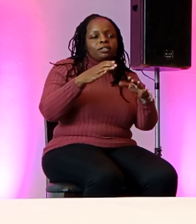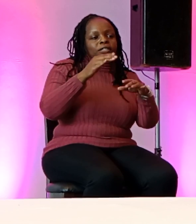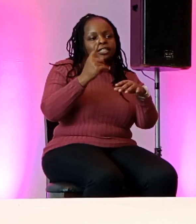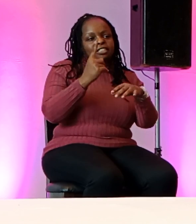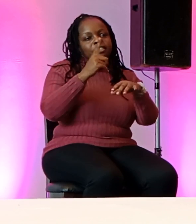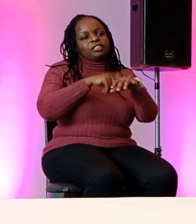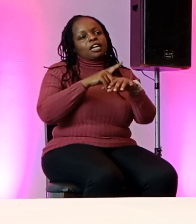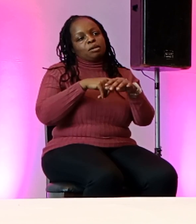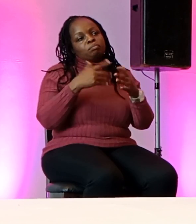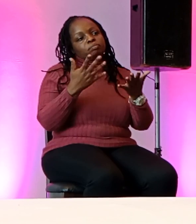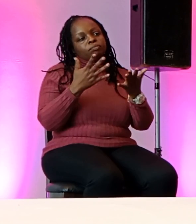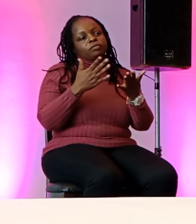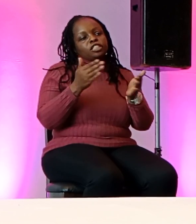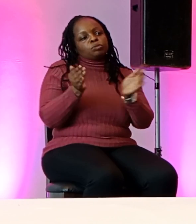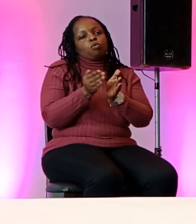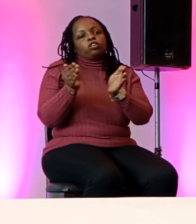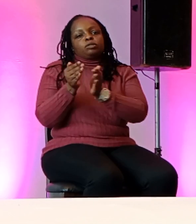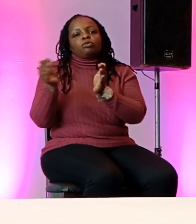time.